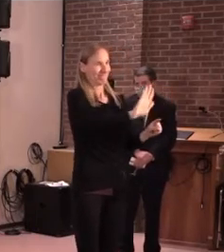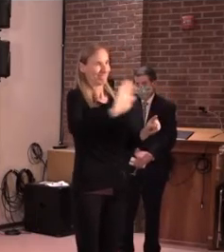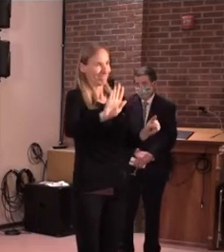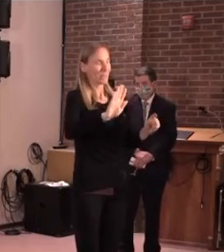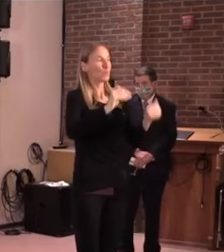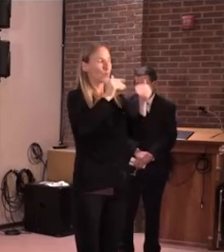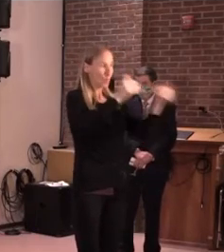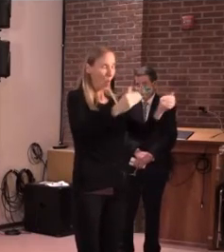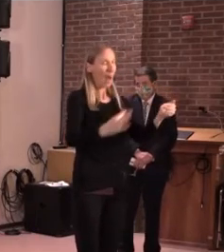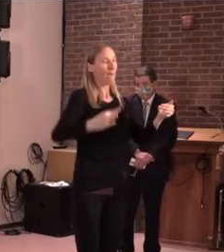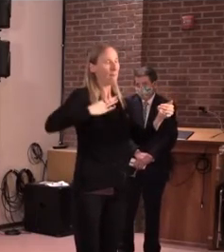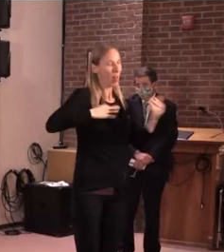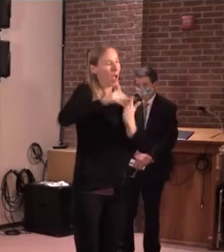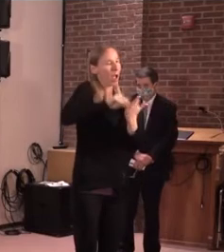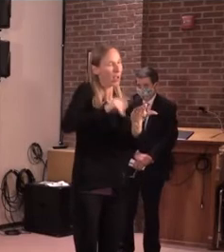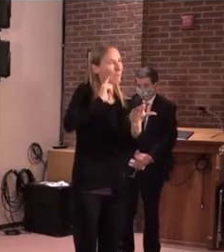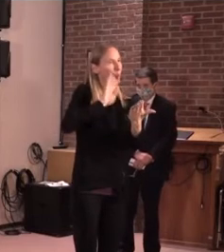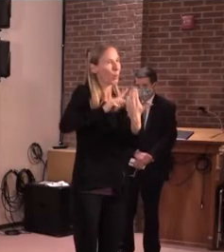program.